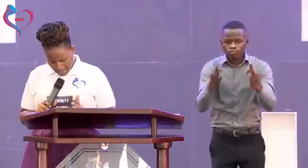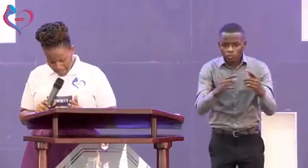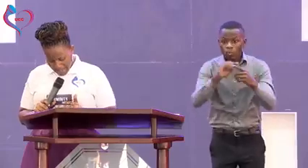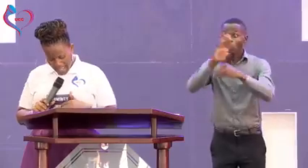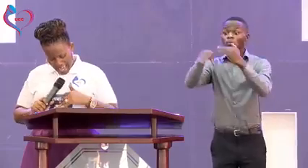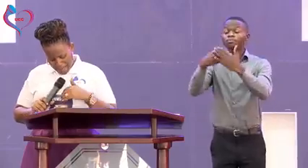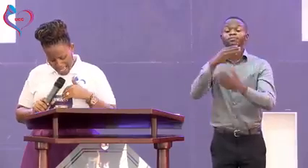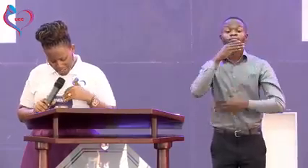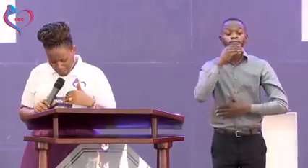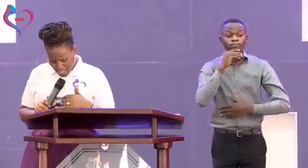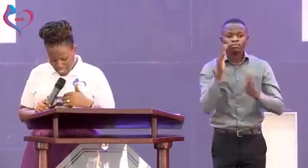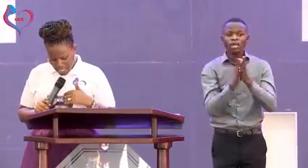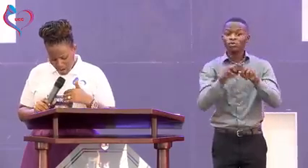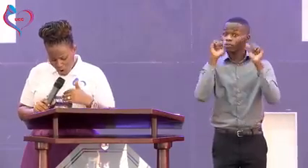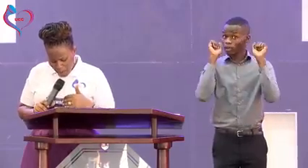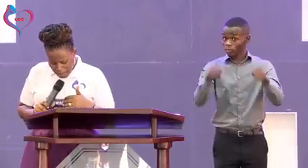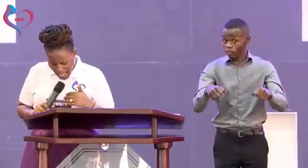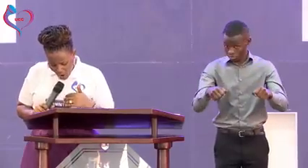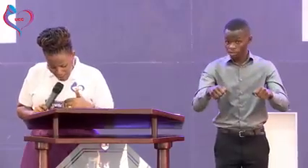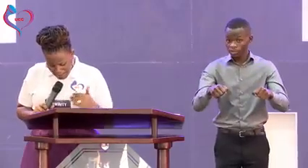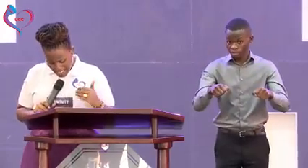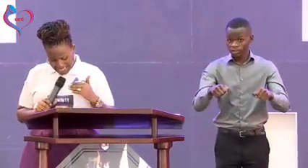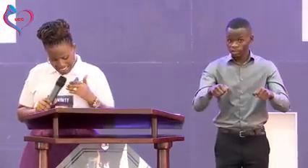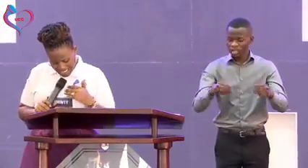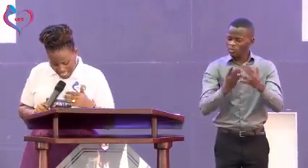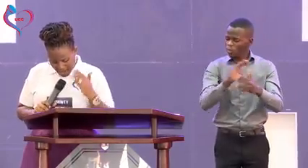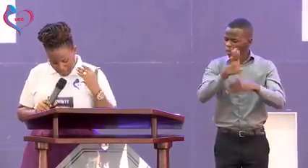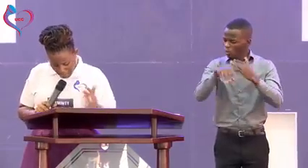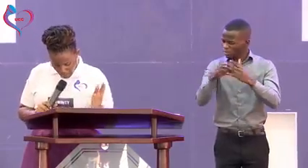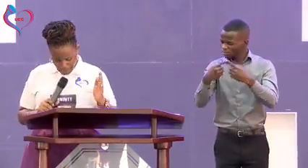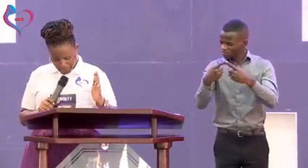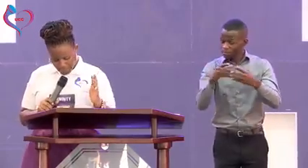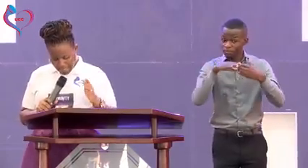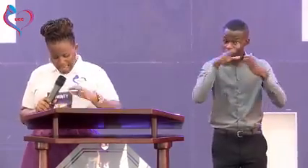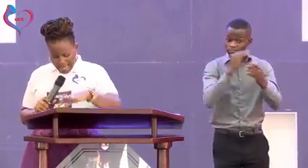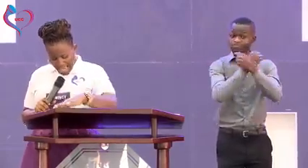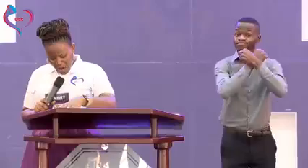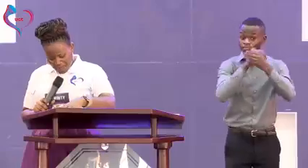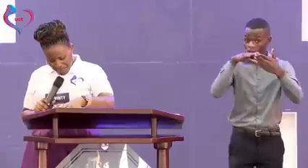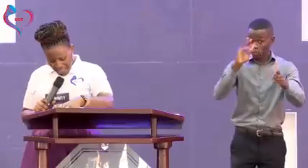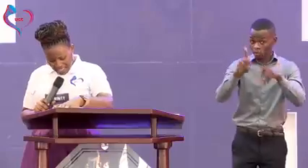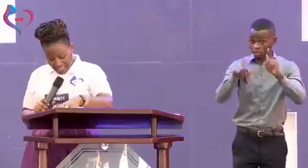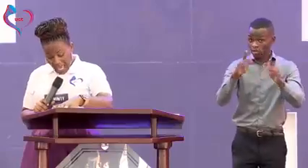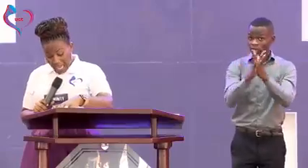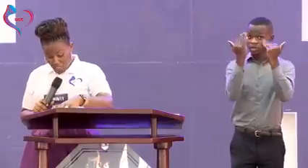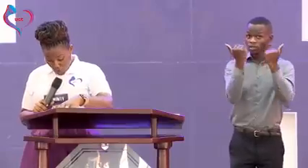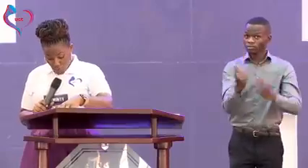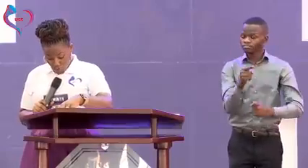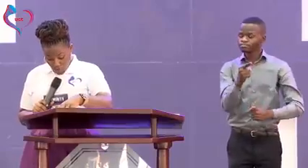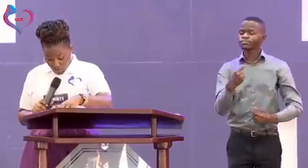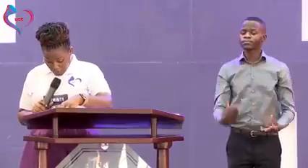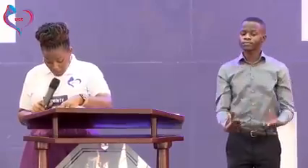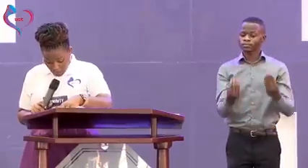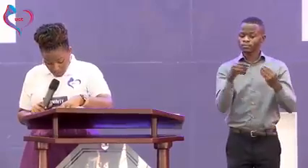all men, that I might be by all means save more. Now this I